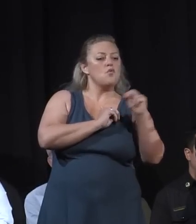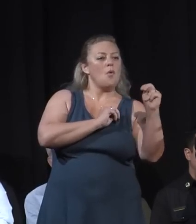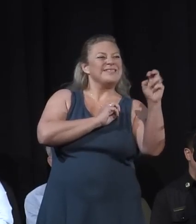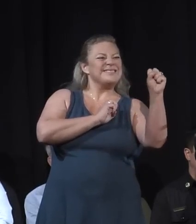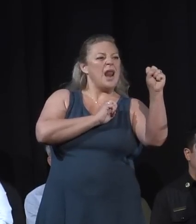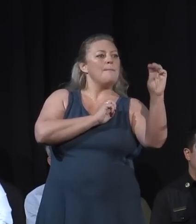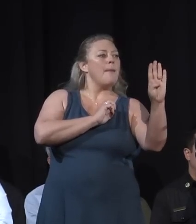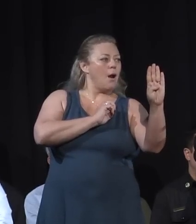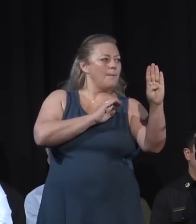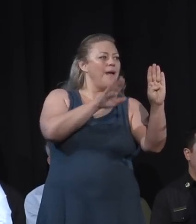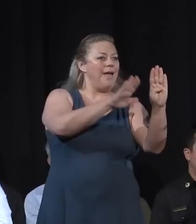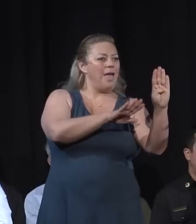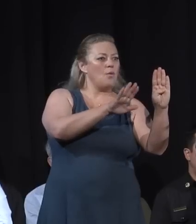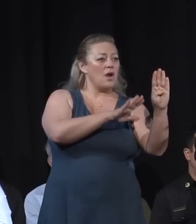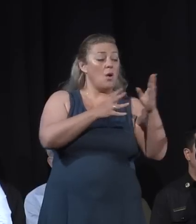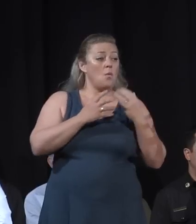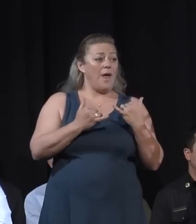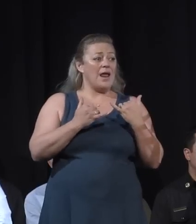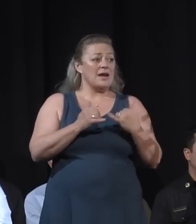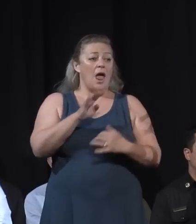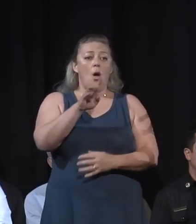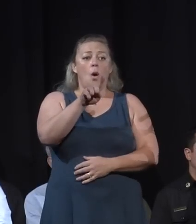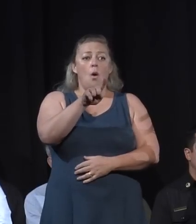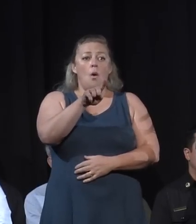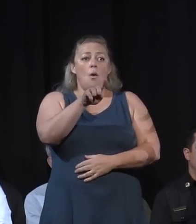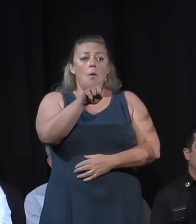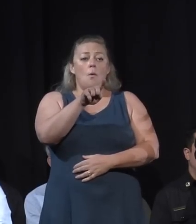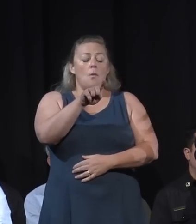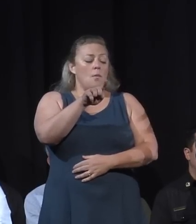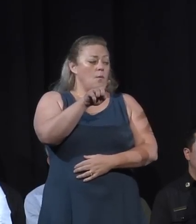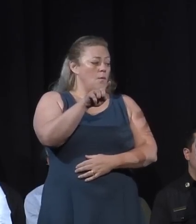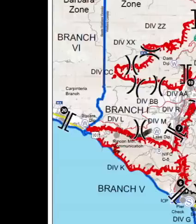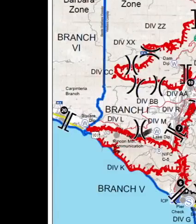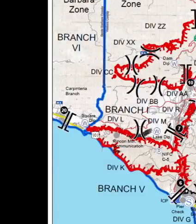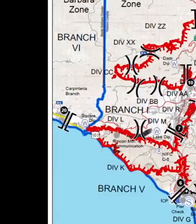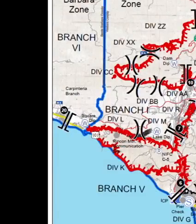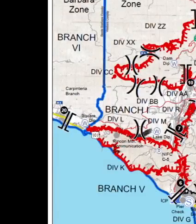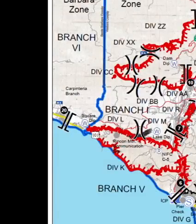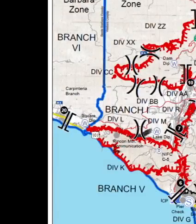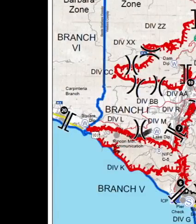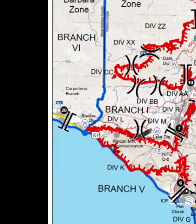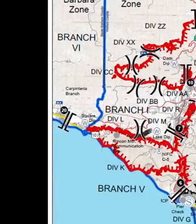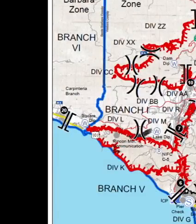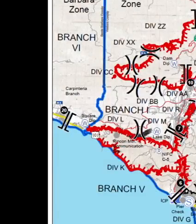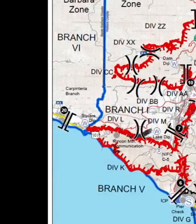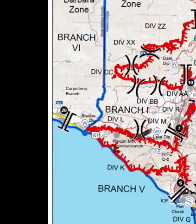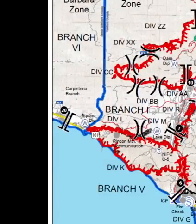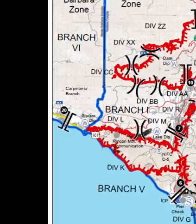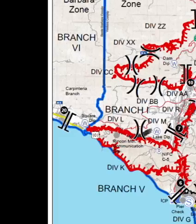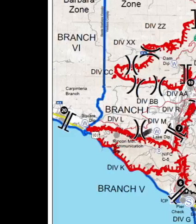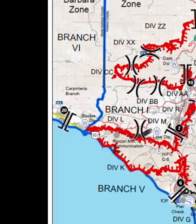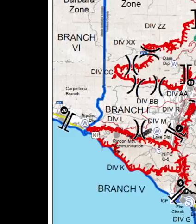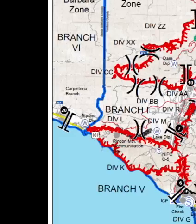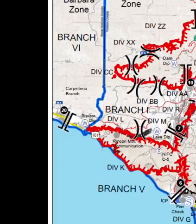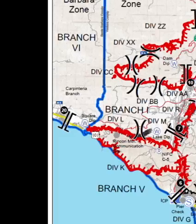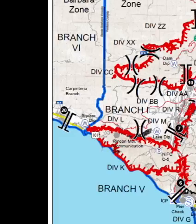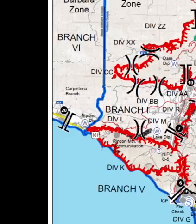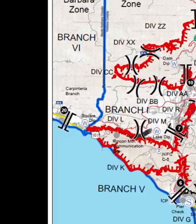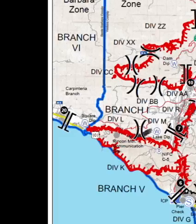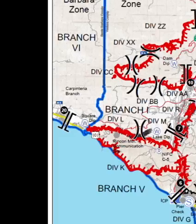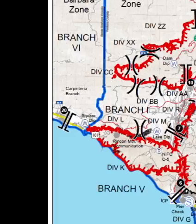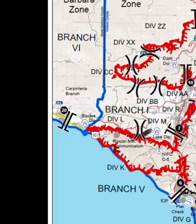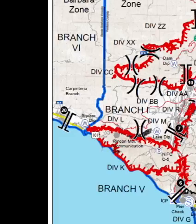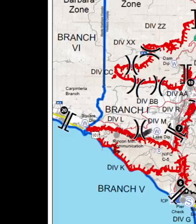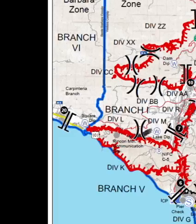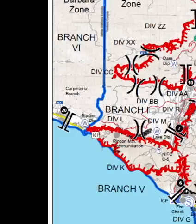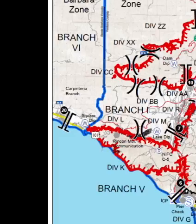148,000 acres. Okay, and it's going to get a lot bigger before it's over with. We are